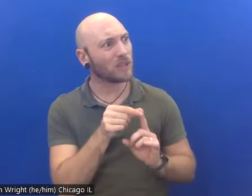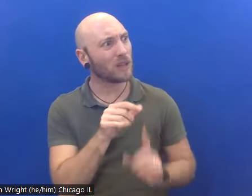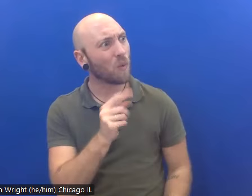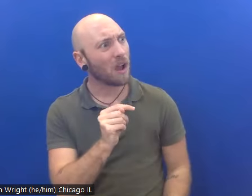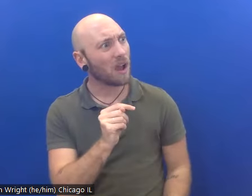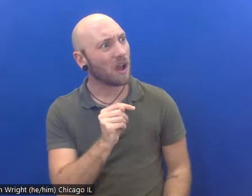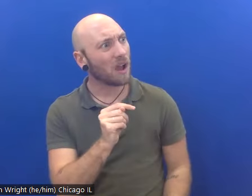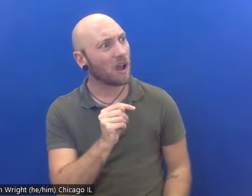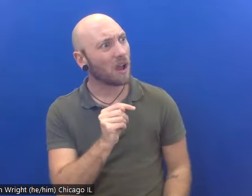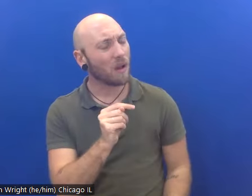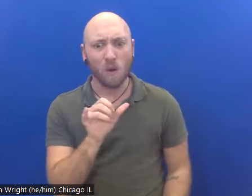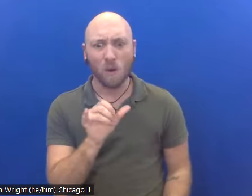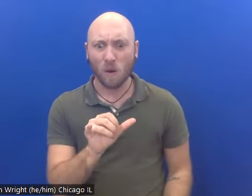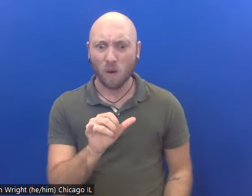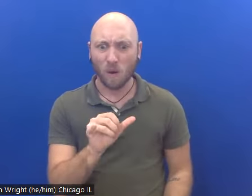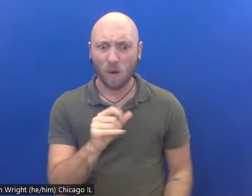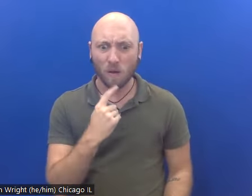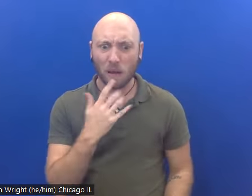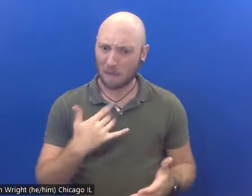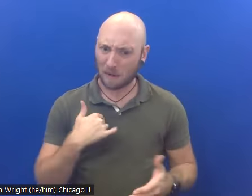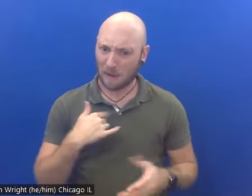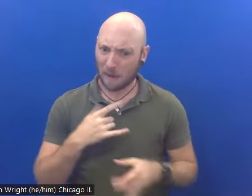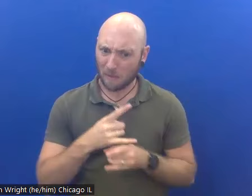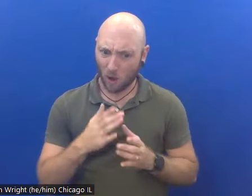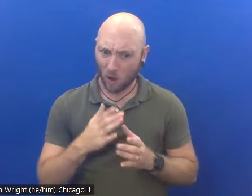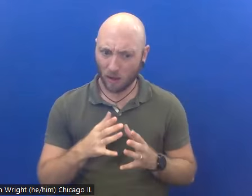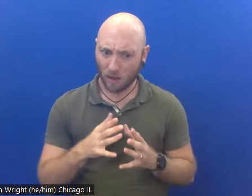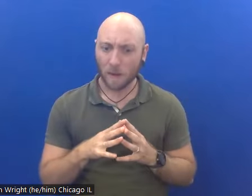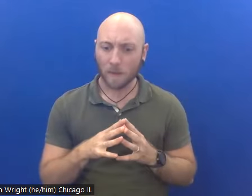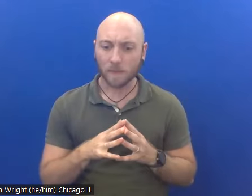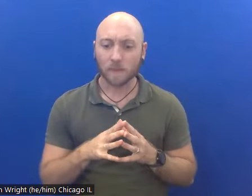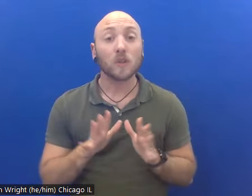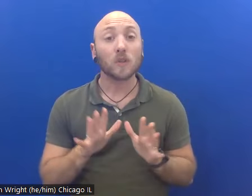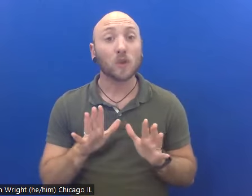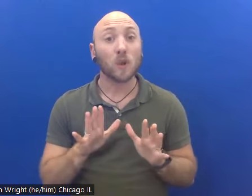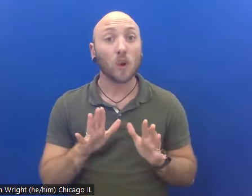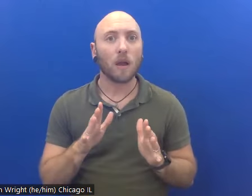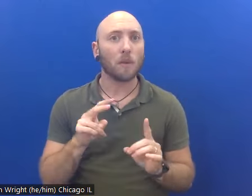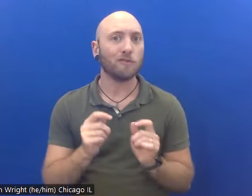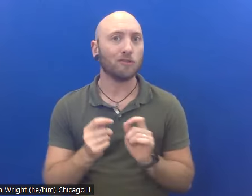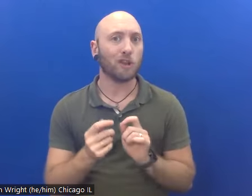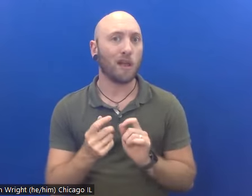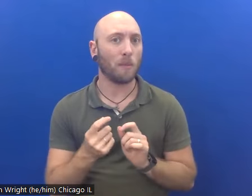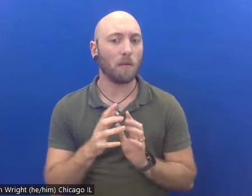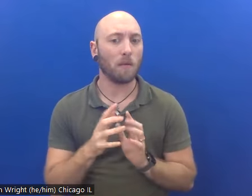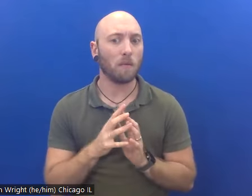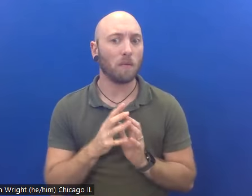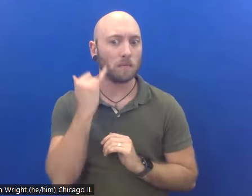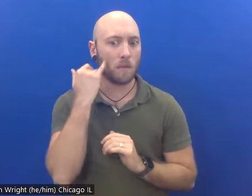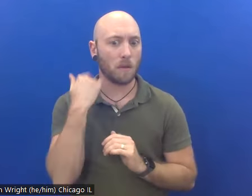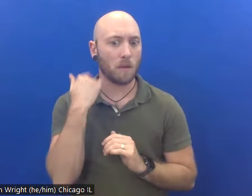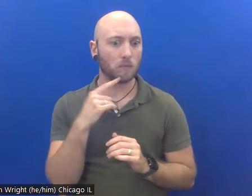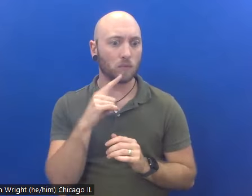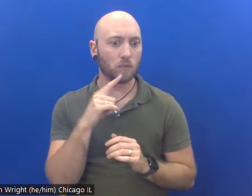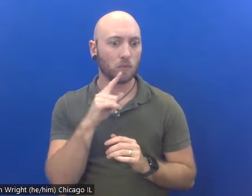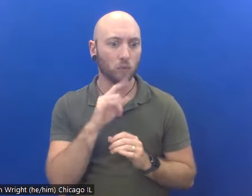right? So then I started looking through the steps through that lens. Like, what if I'm an alcoholic, right? And what if I have this allergy, whatever this obsession, right? And I start looking at my